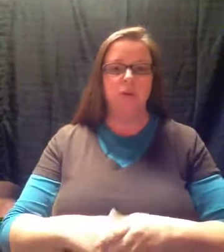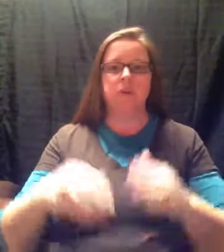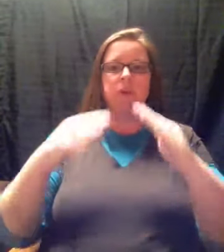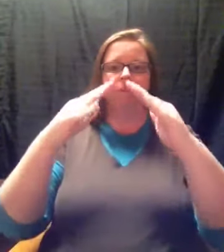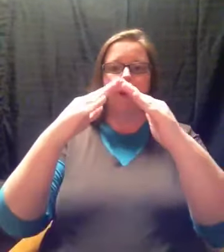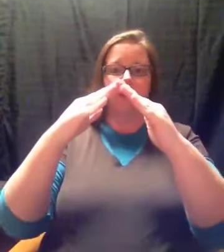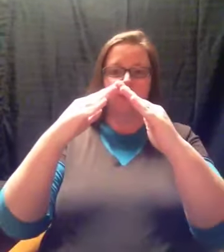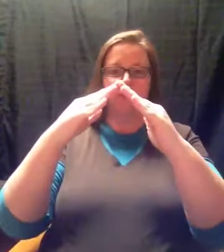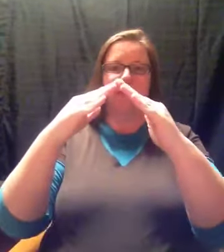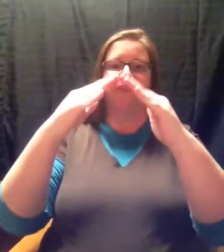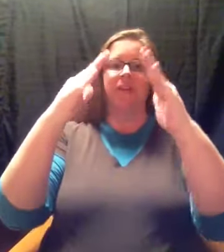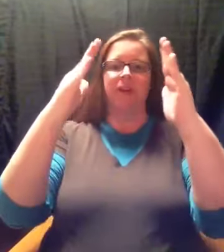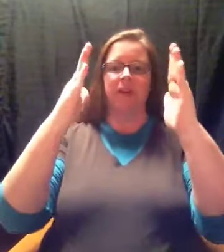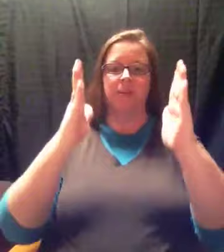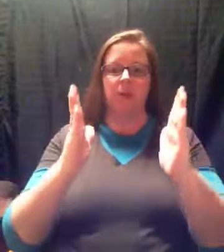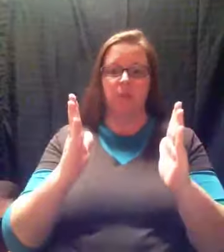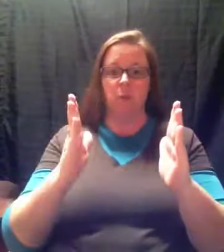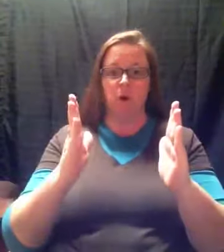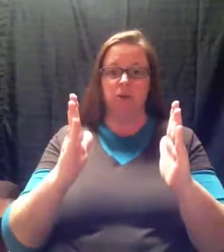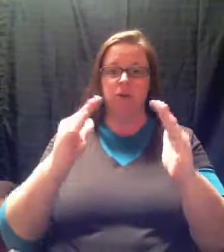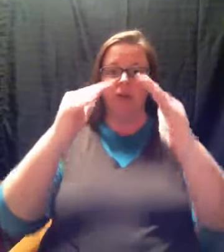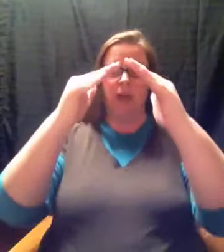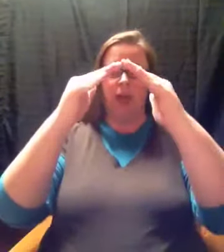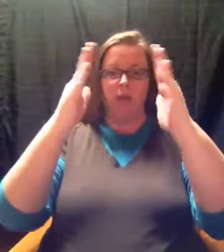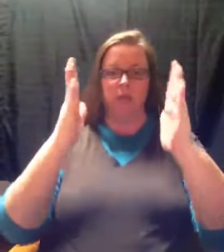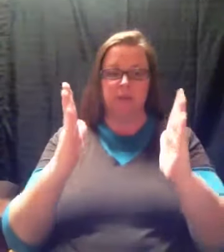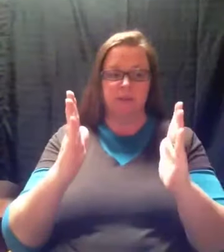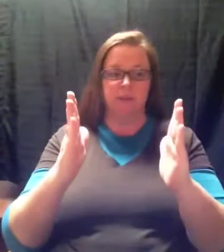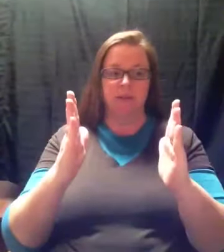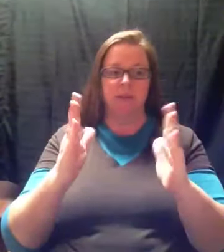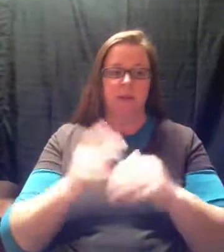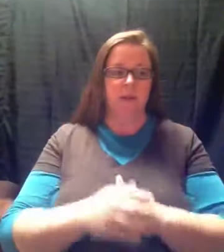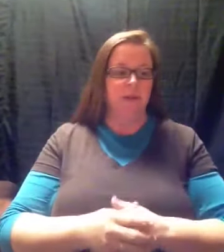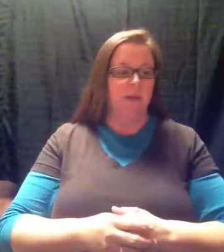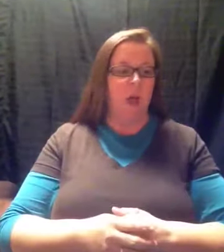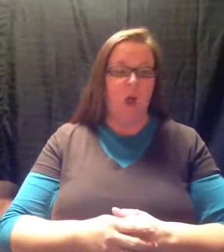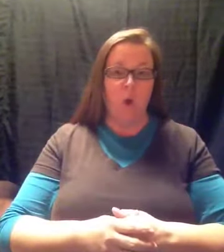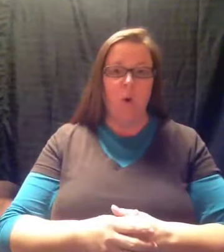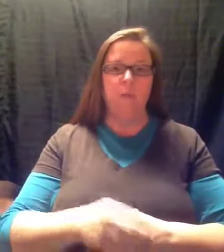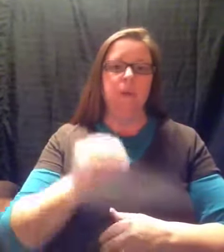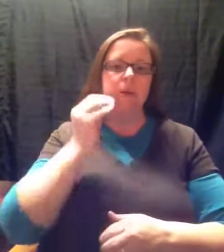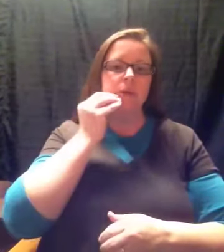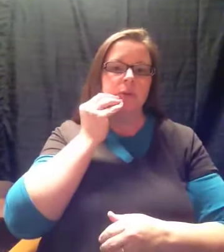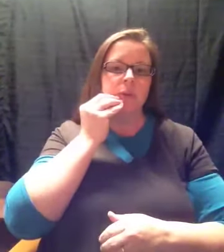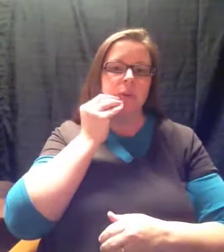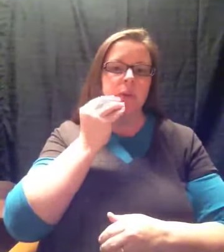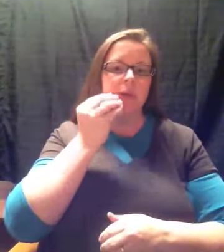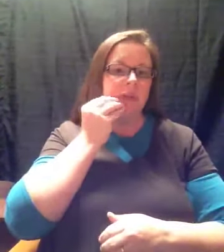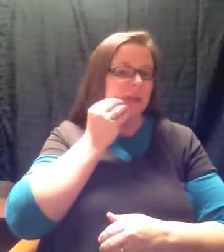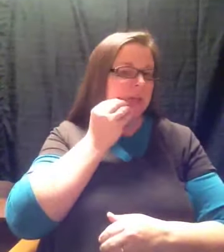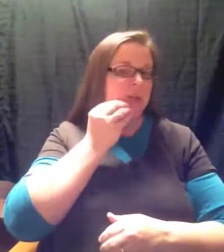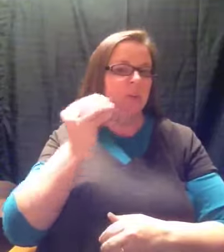House, make the roof and come down for the walls. House. Home is where you eat and where